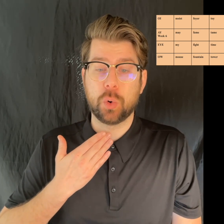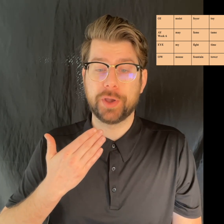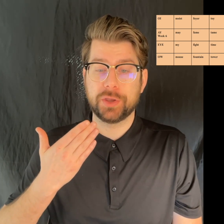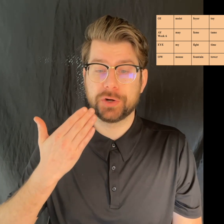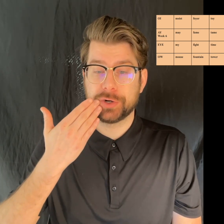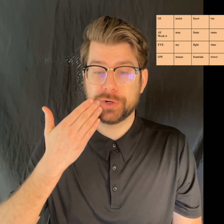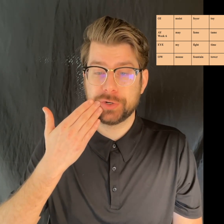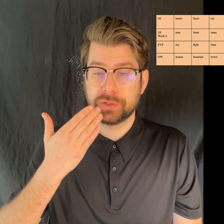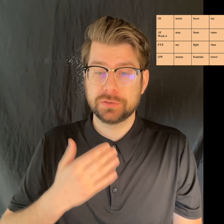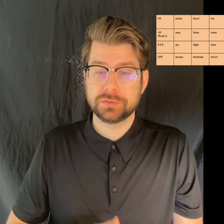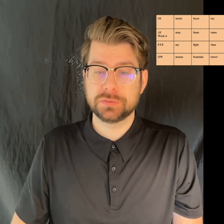voyeur,